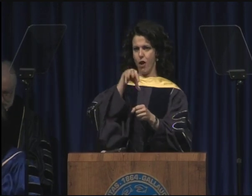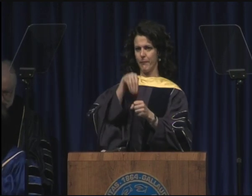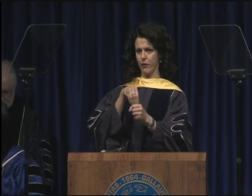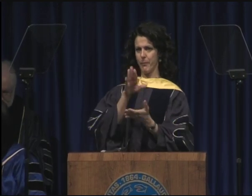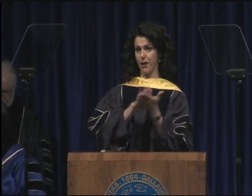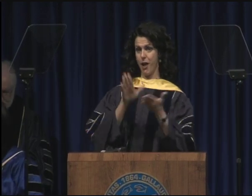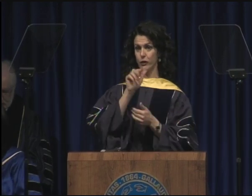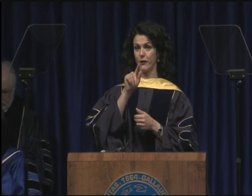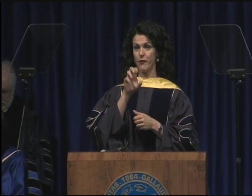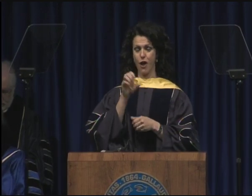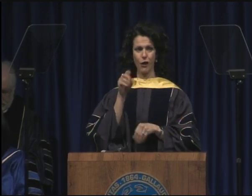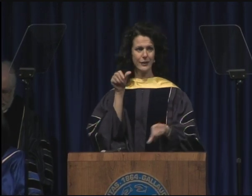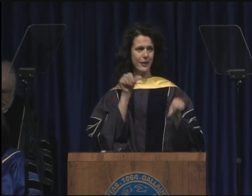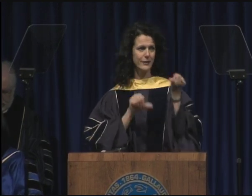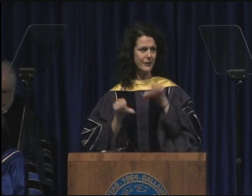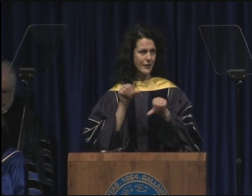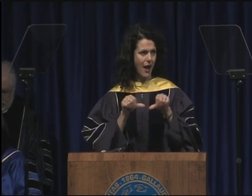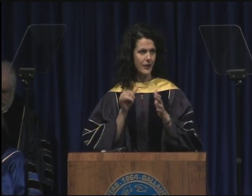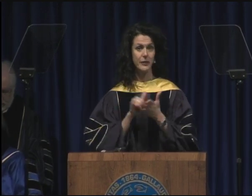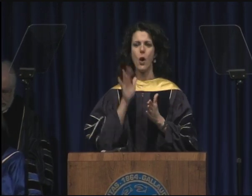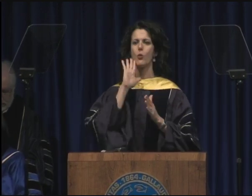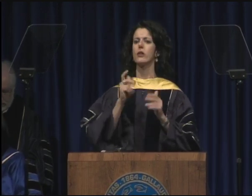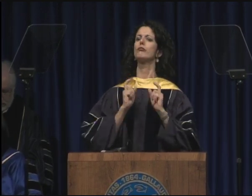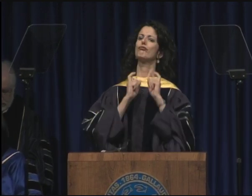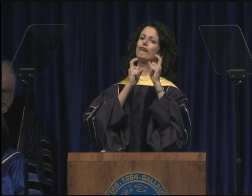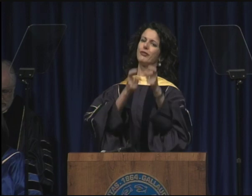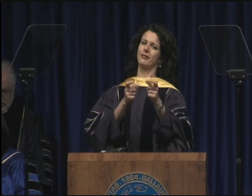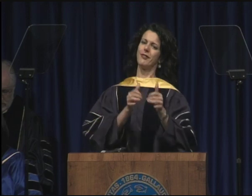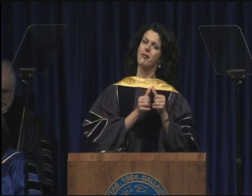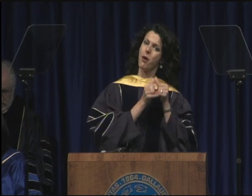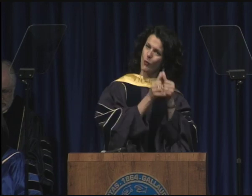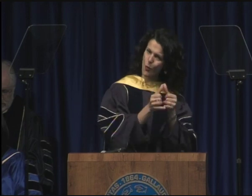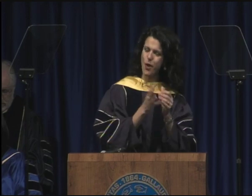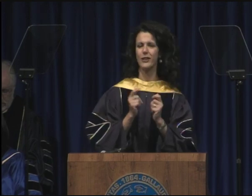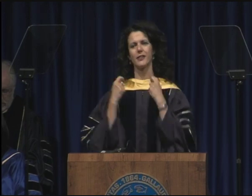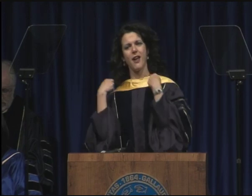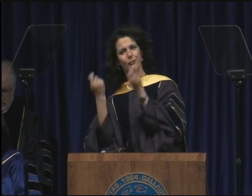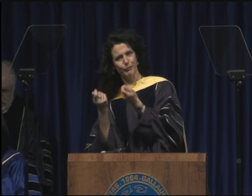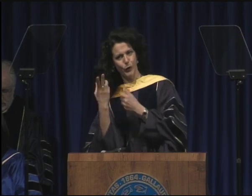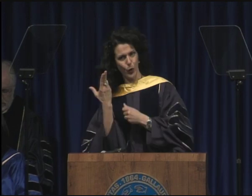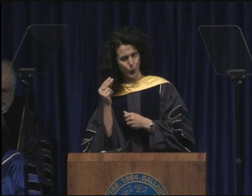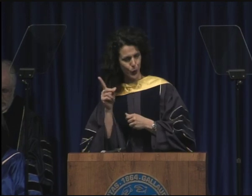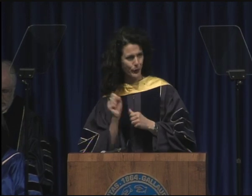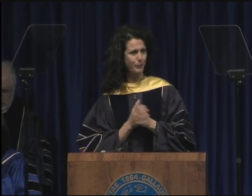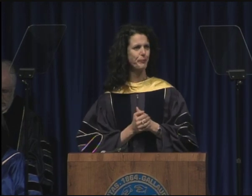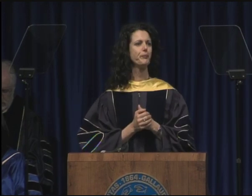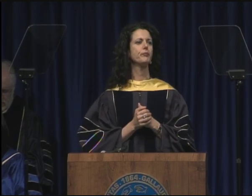The following departments within the College of Arts and Sciences will present the awards and